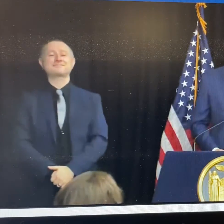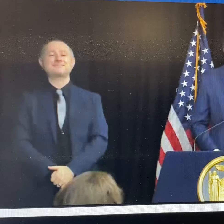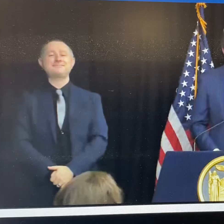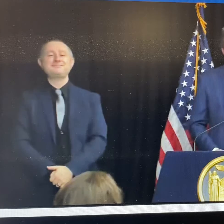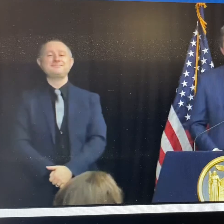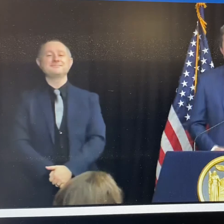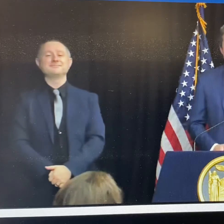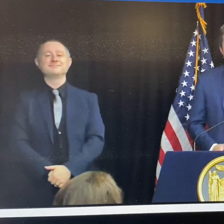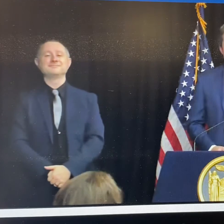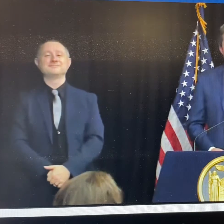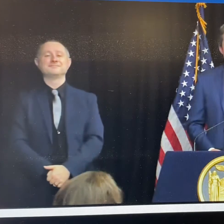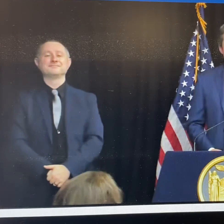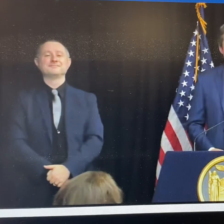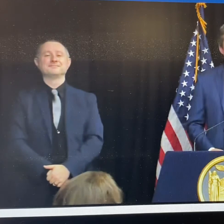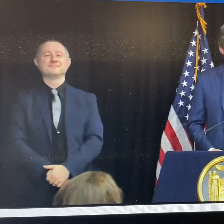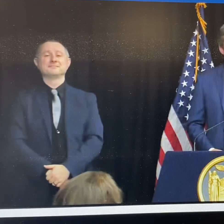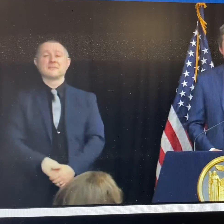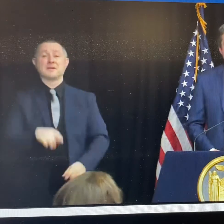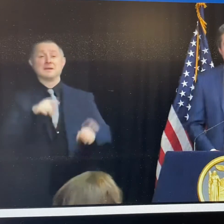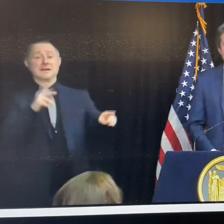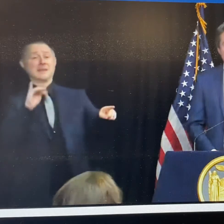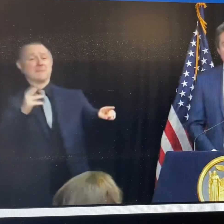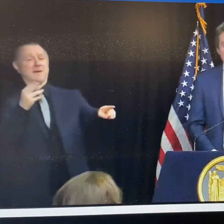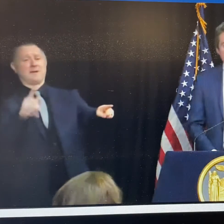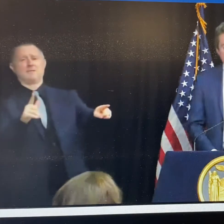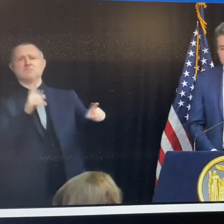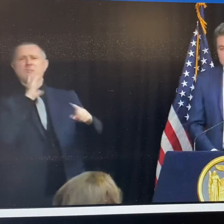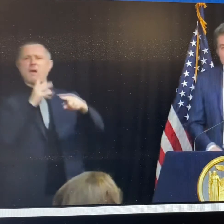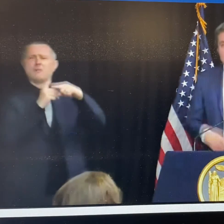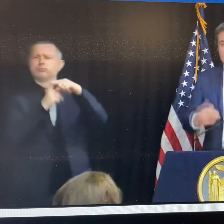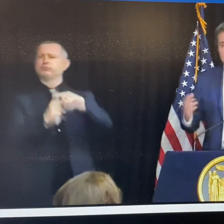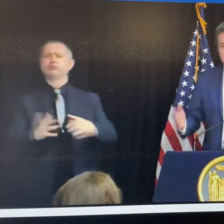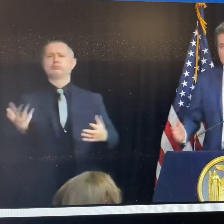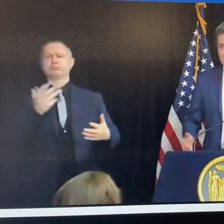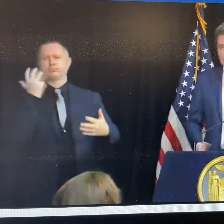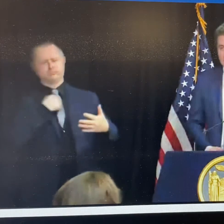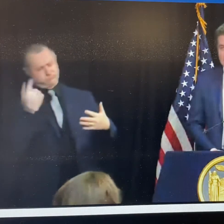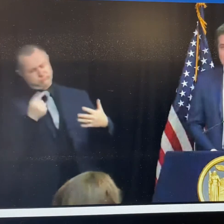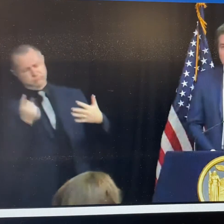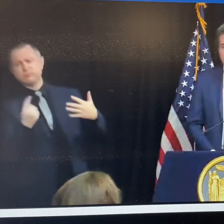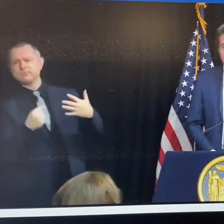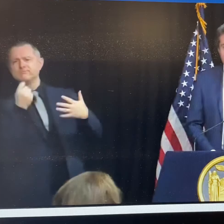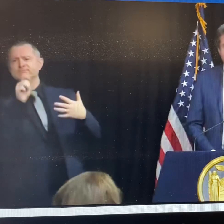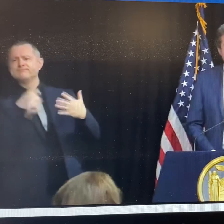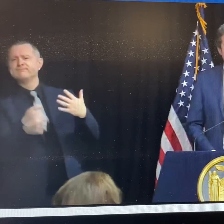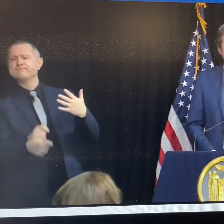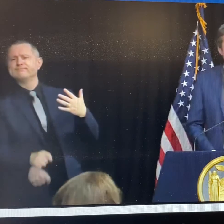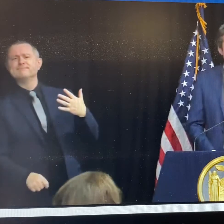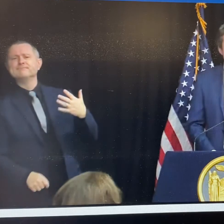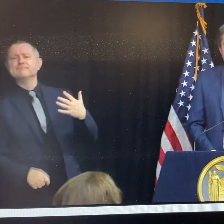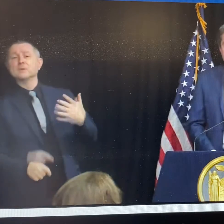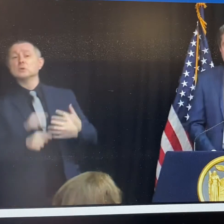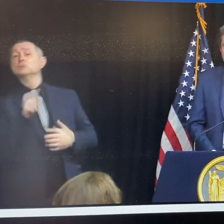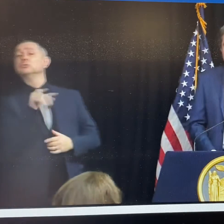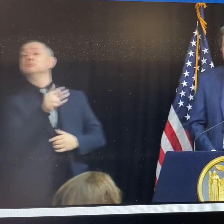And I can't say enough about Kim Hill. She is not an exceptional candidate for this job